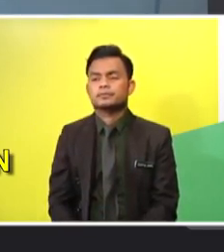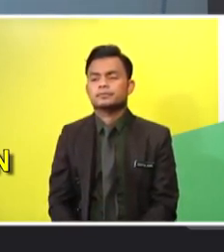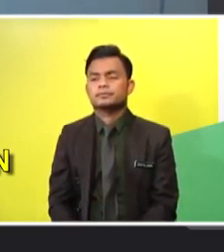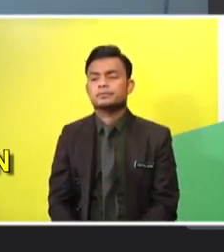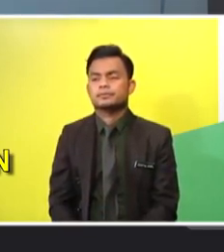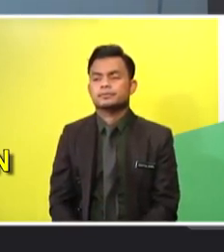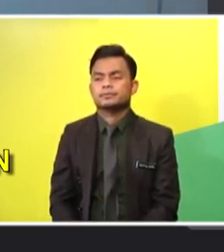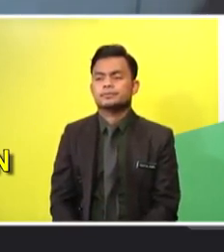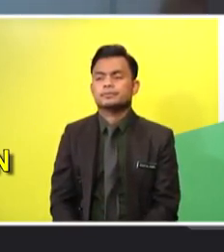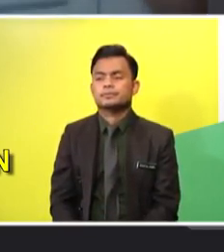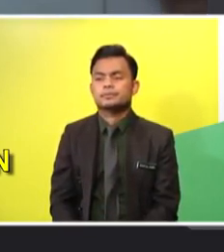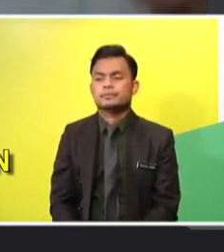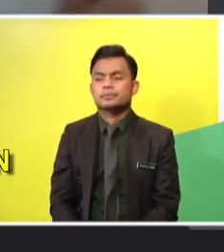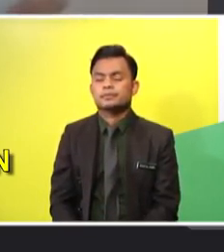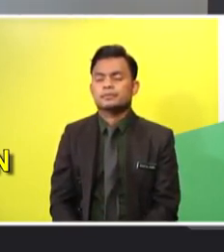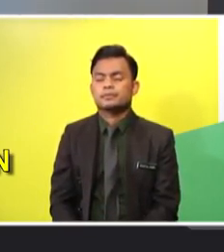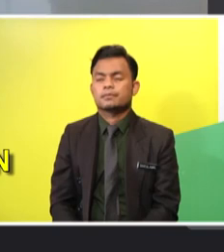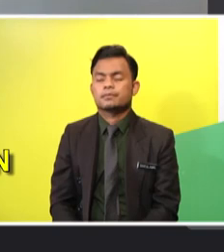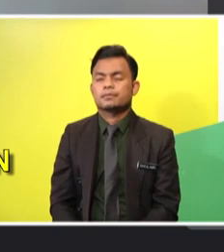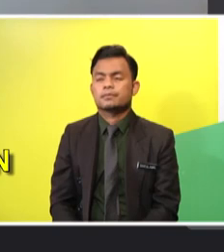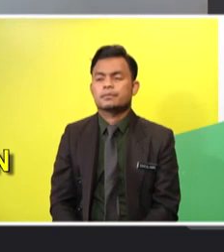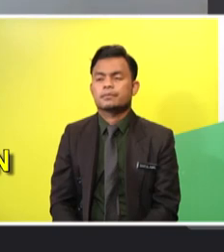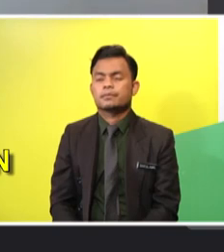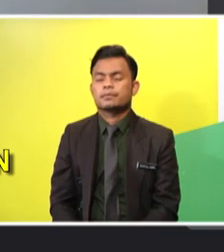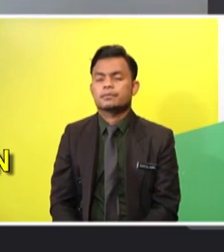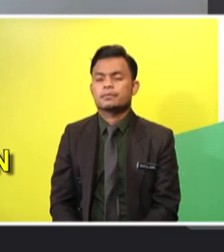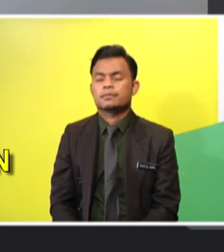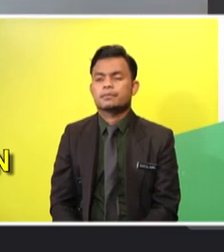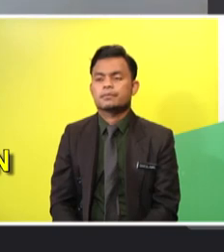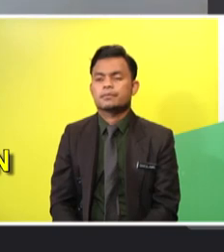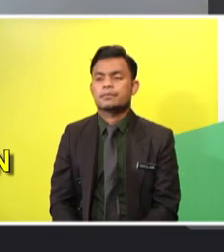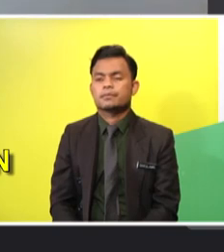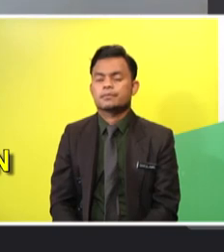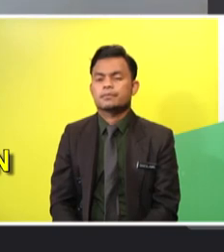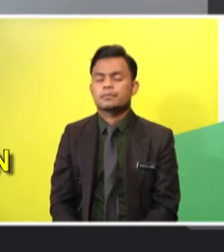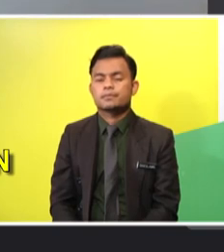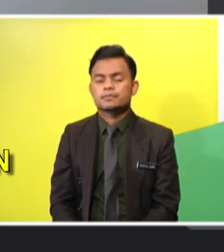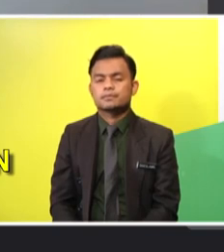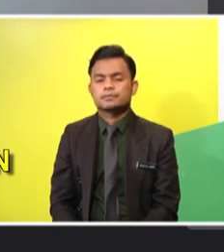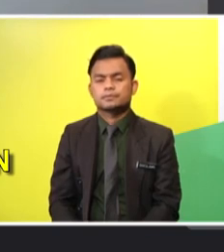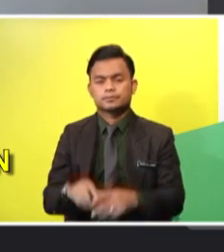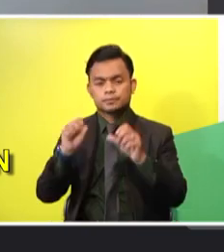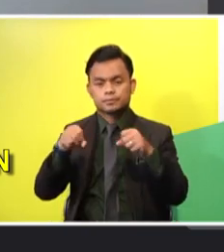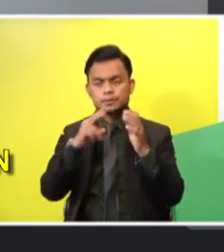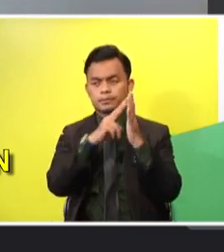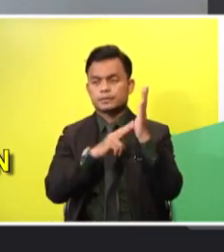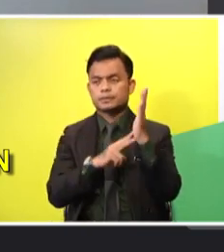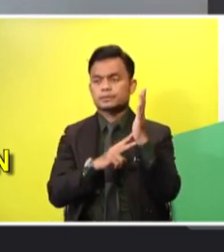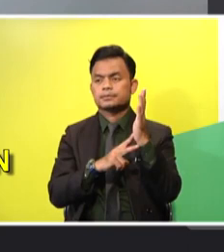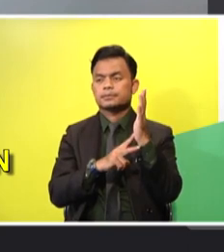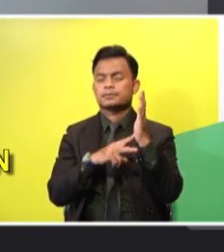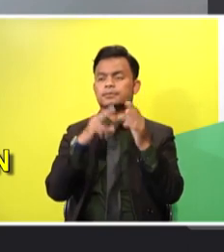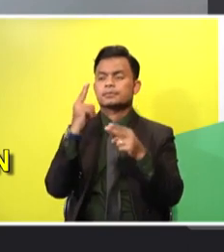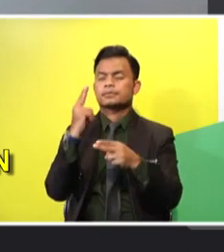read? Sure, let's try and read okay. at least. Okay, Peng, can you read? Okay, my name,